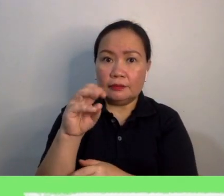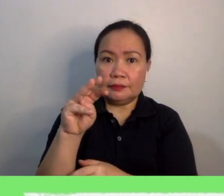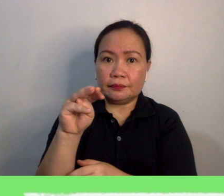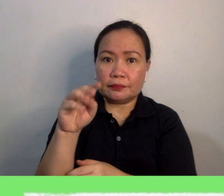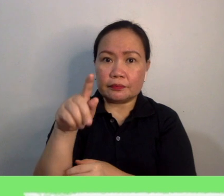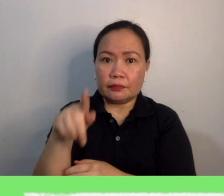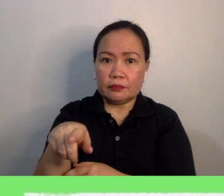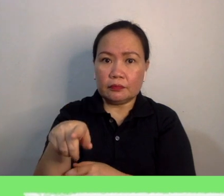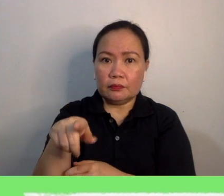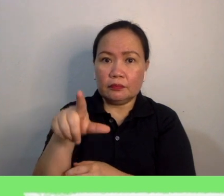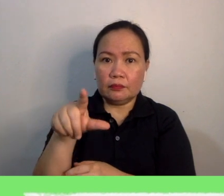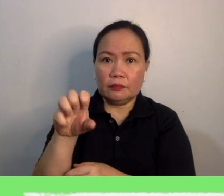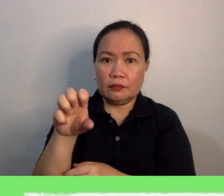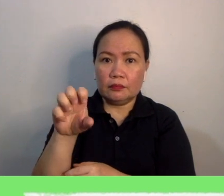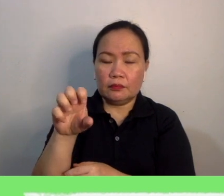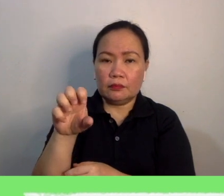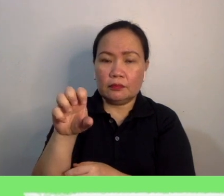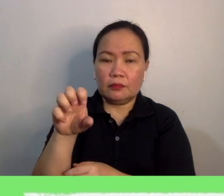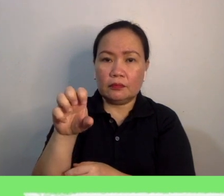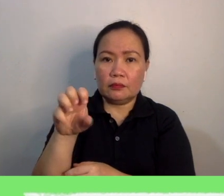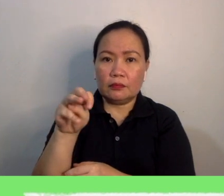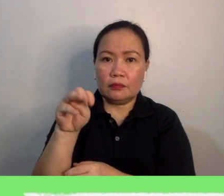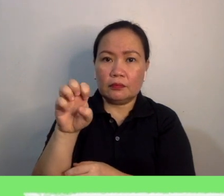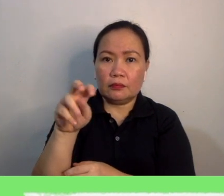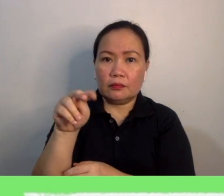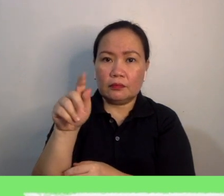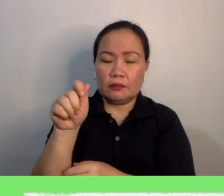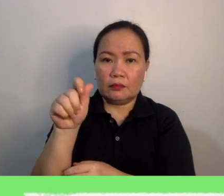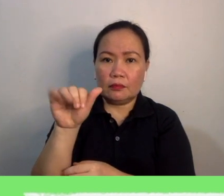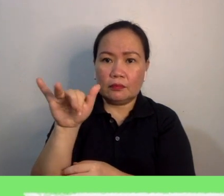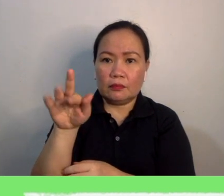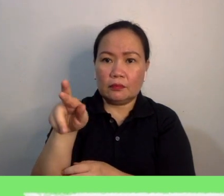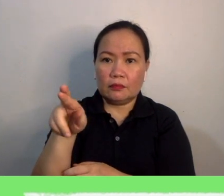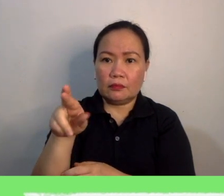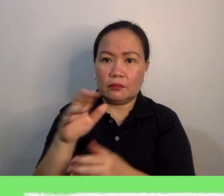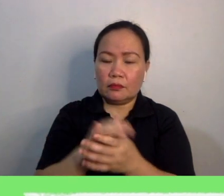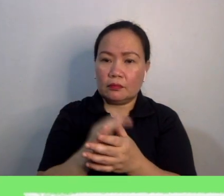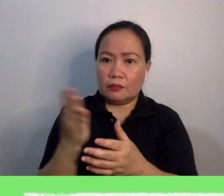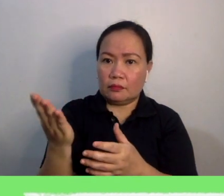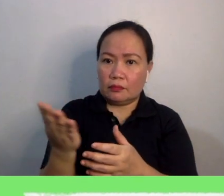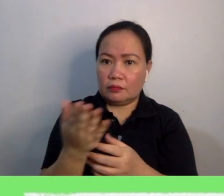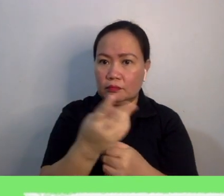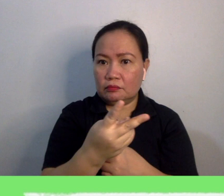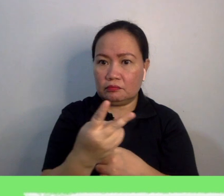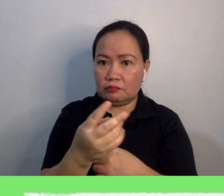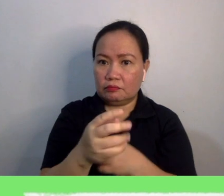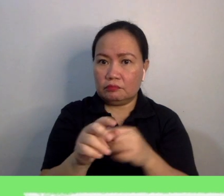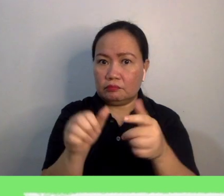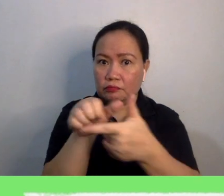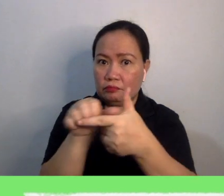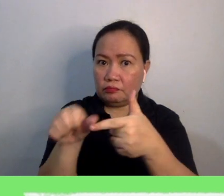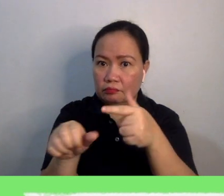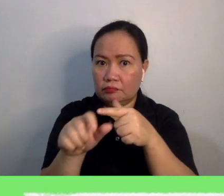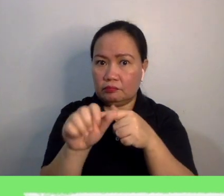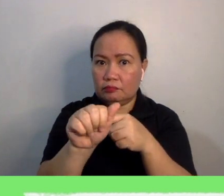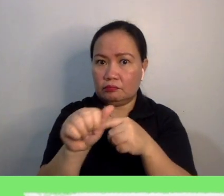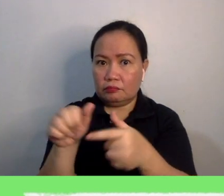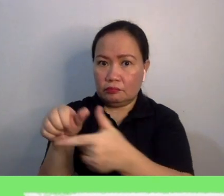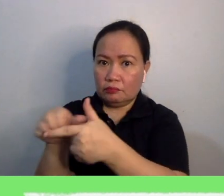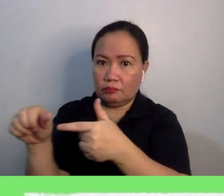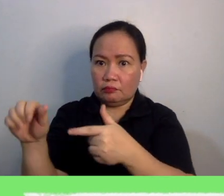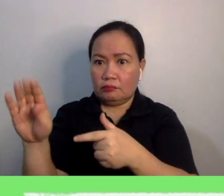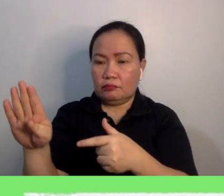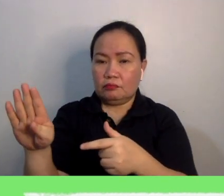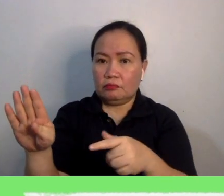complementary angles. Another example, okay? So, these two angles, so si angle A at si angle B are